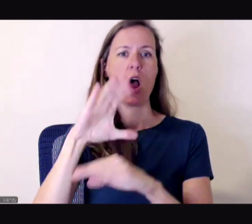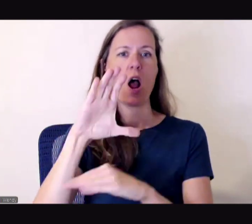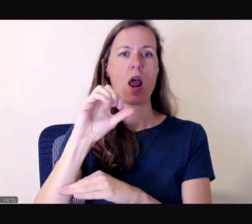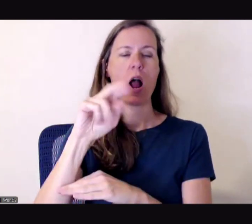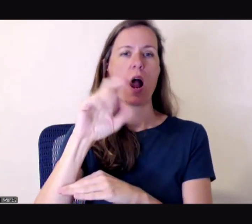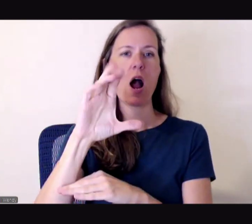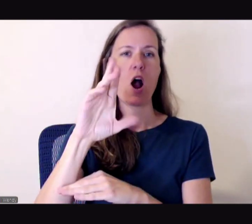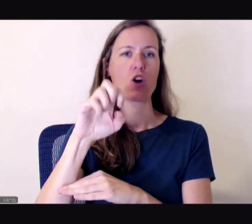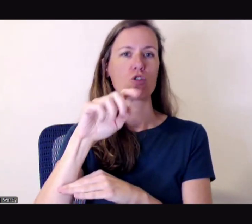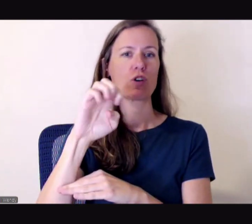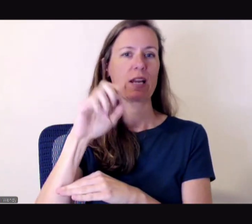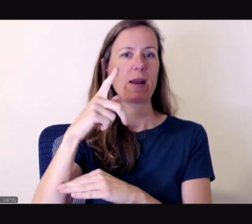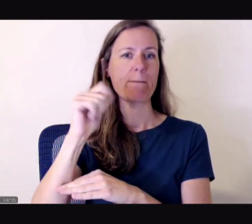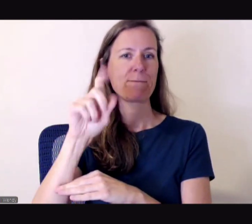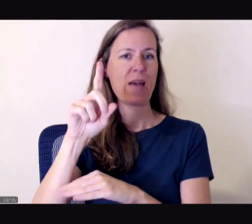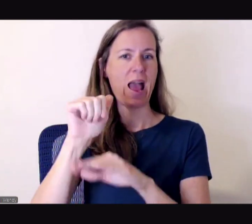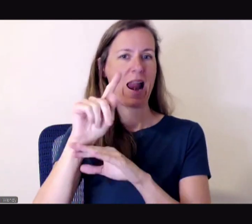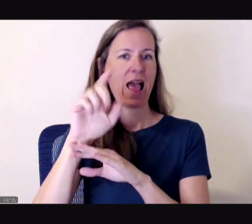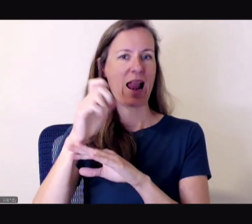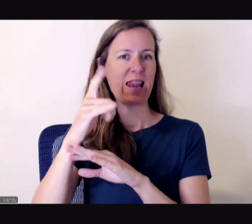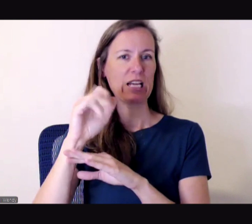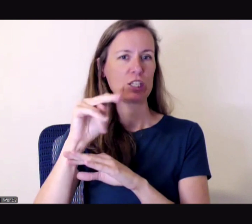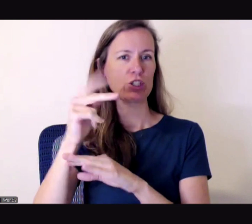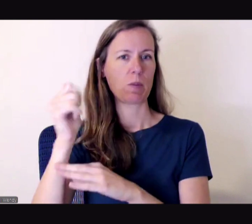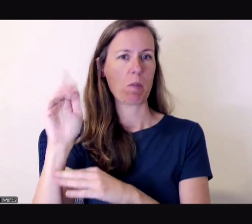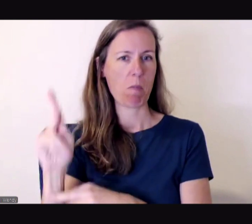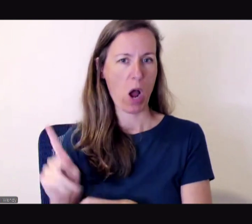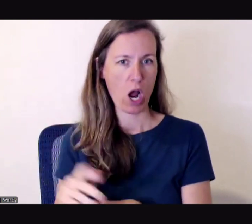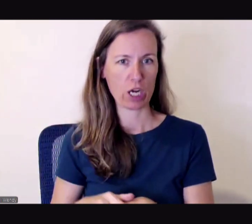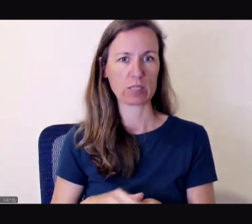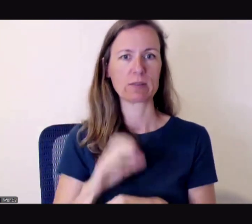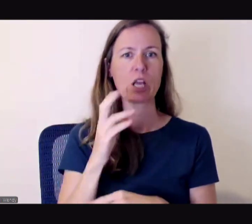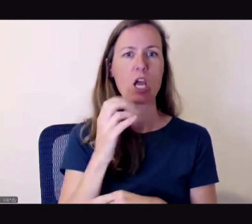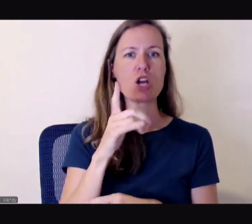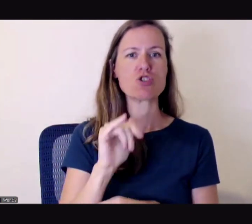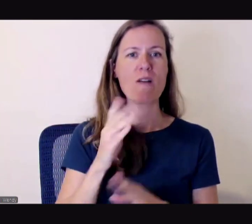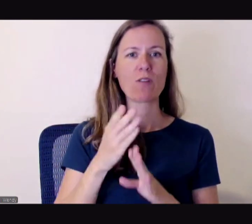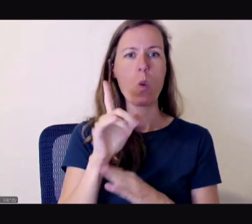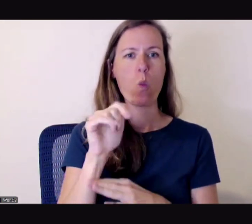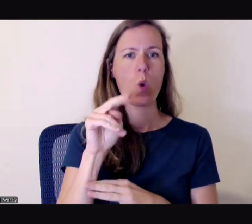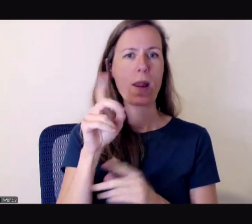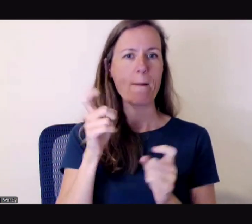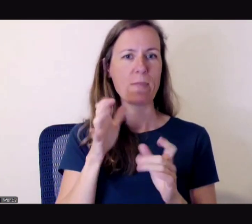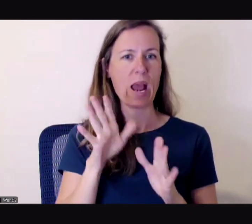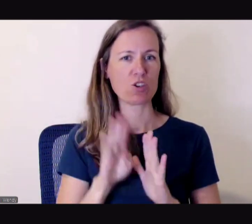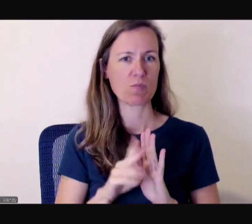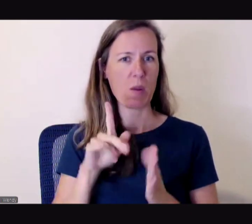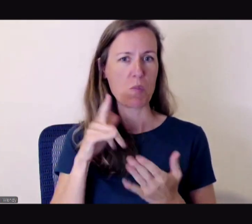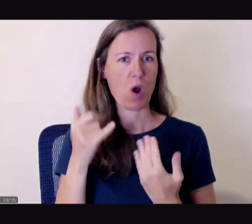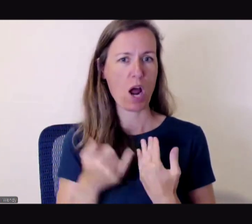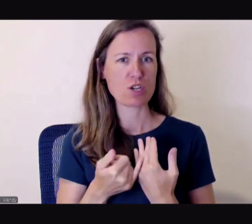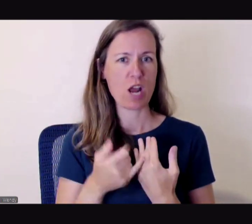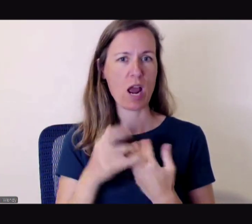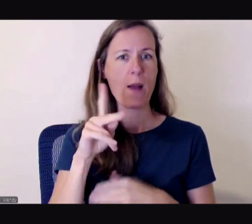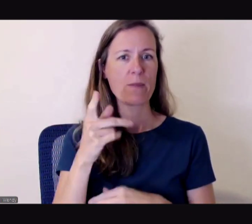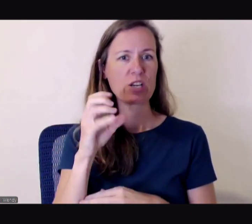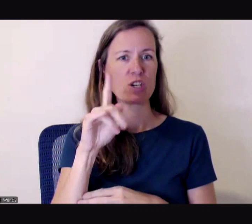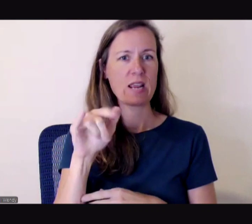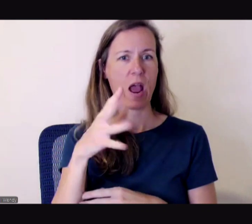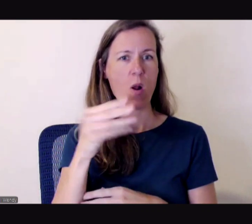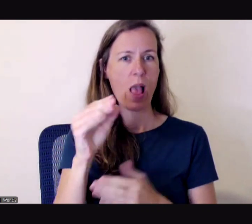the partnership with the Clean Water Partnership have begun removing invasive species around Red Maple Run in